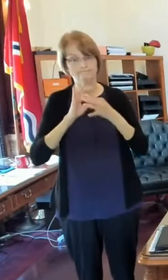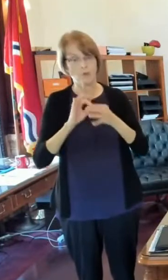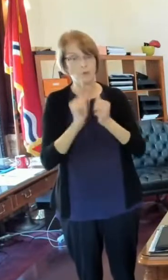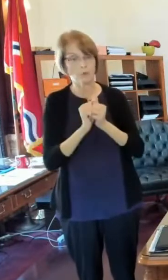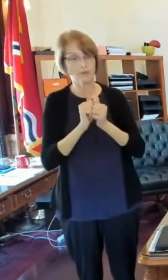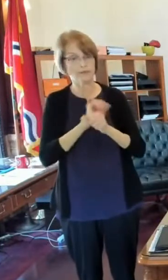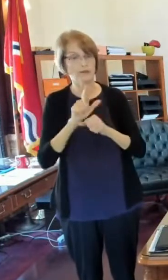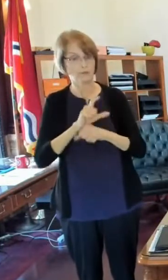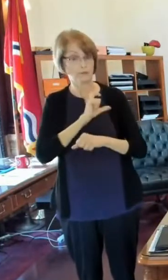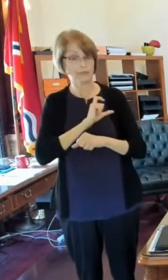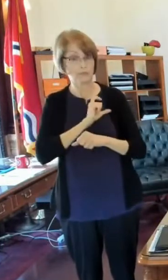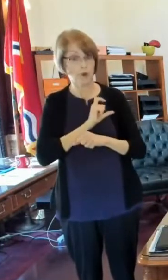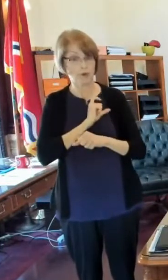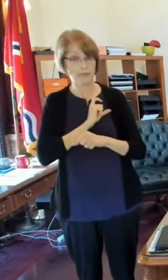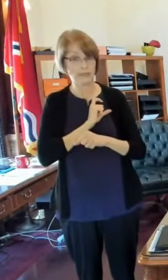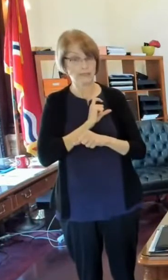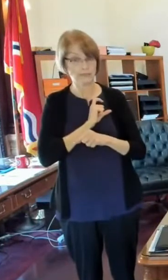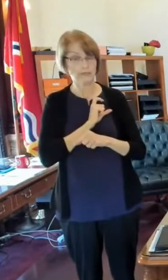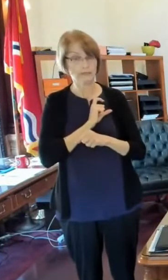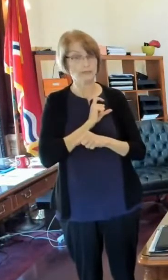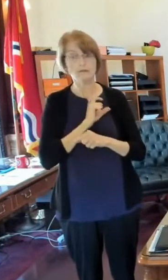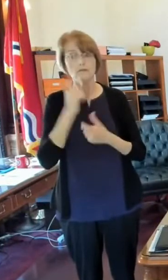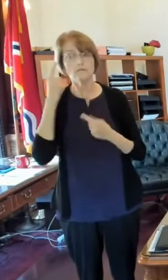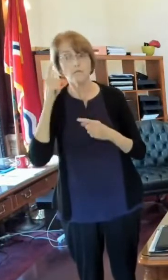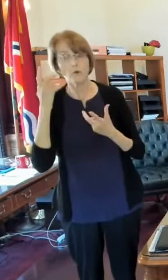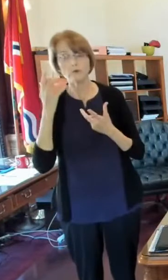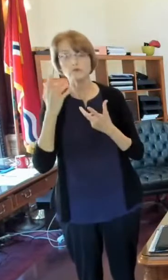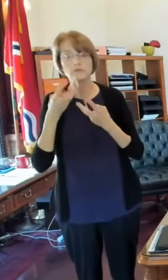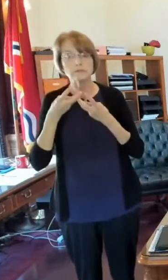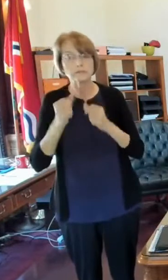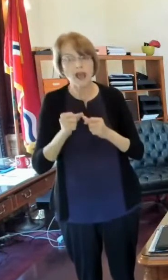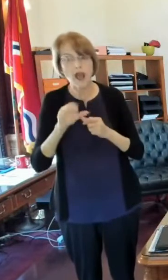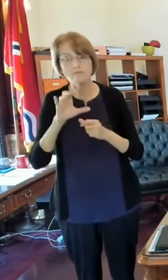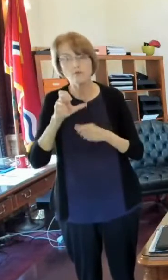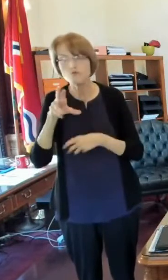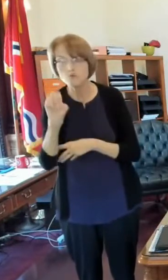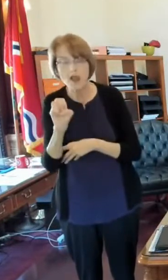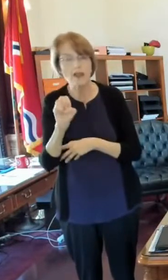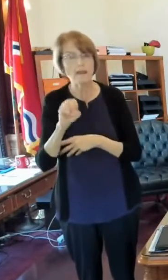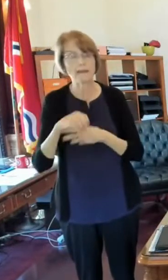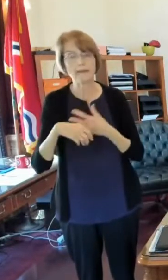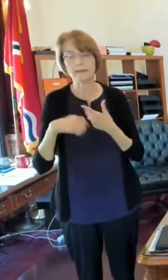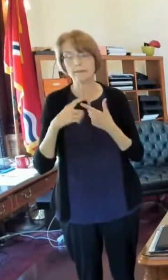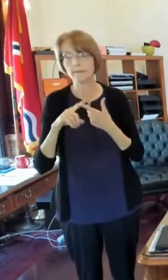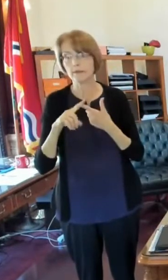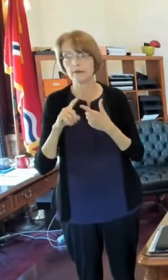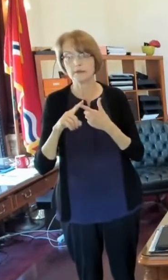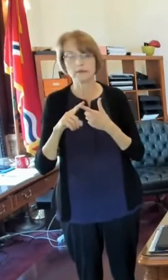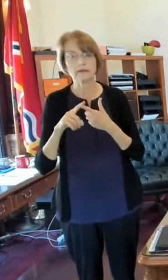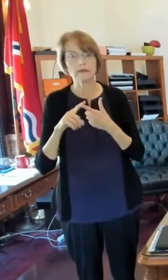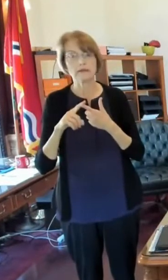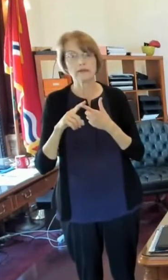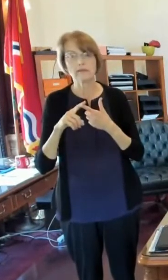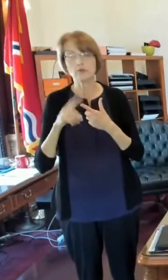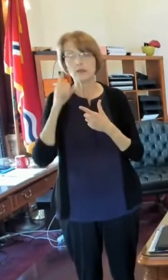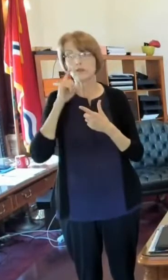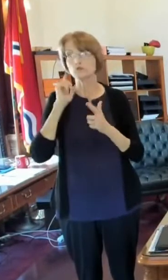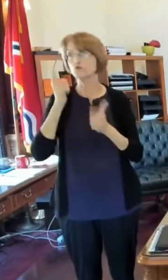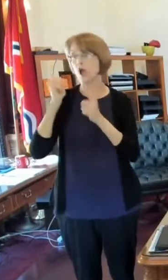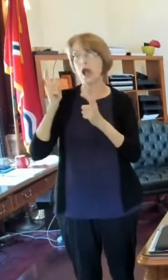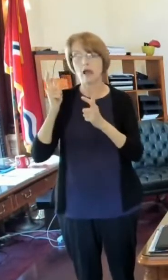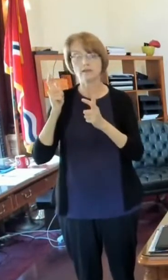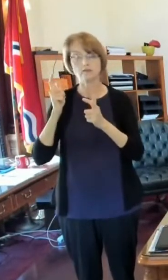Department to help us solve crimes, to help us follow up on shot spotter calls, to help